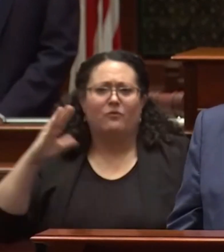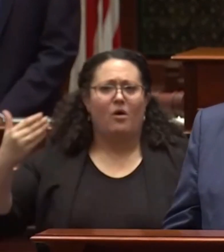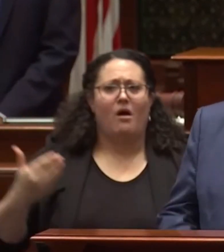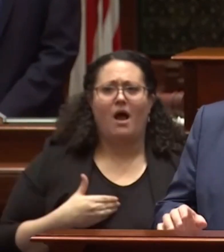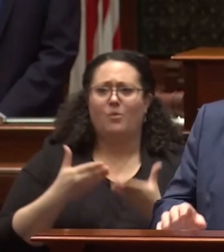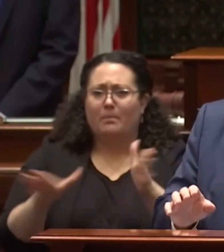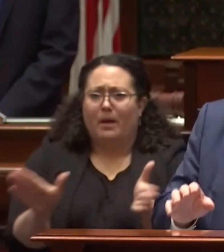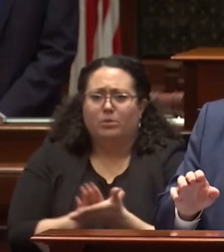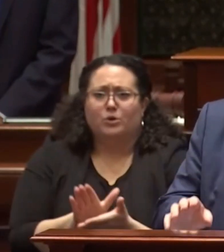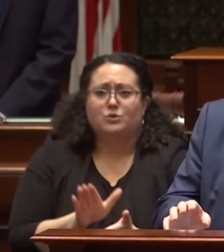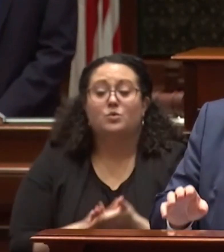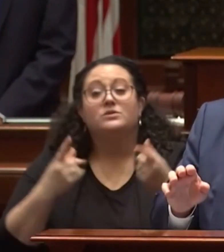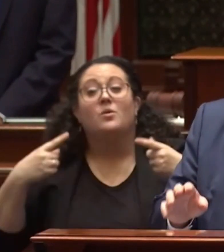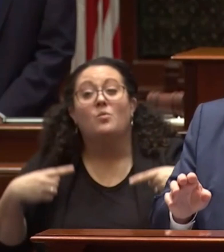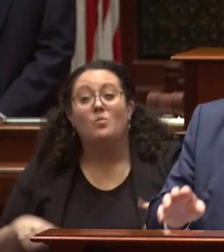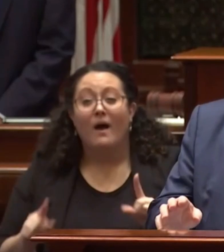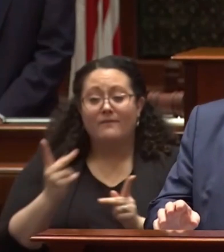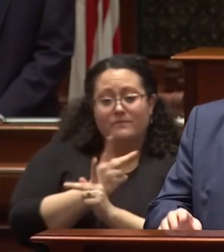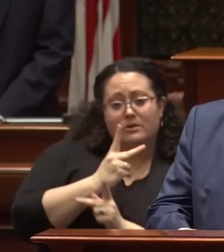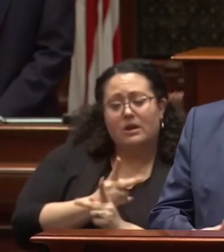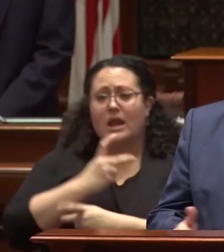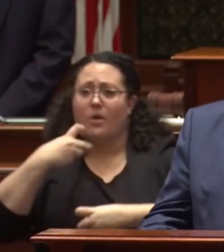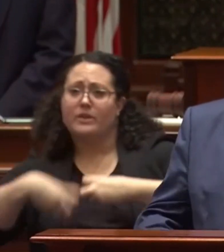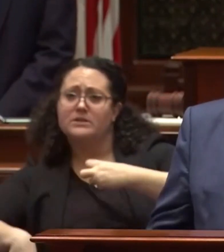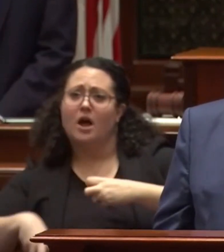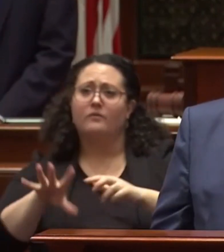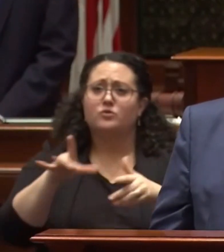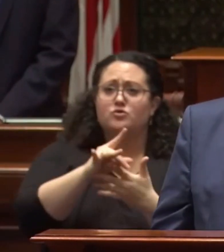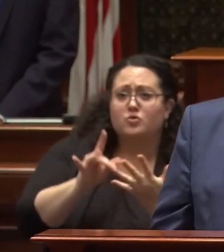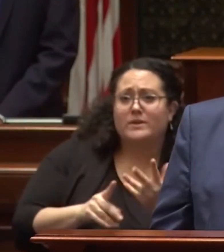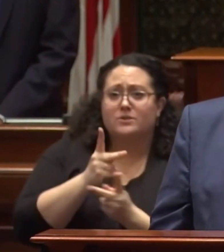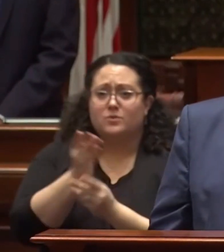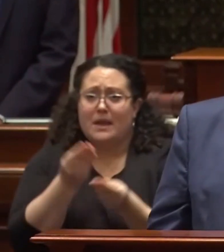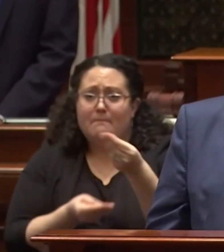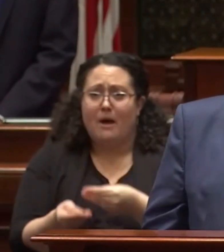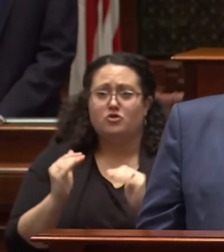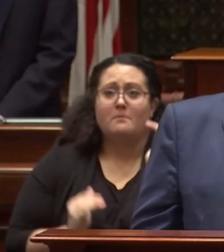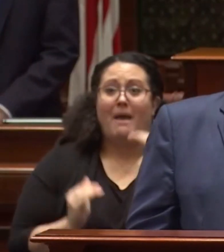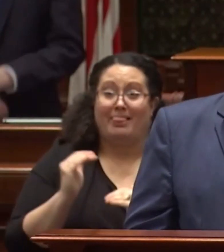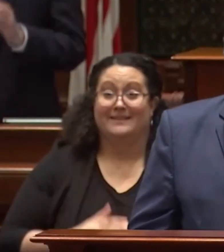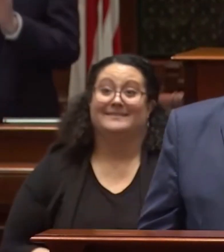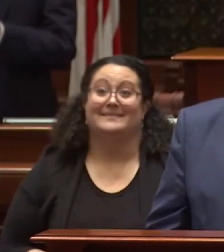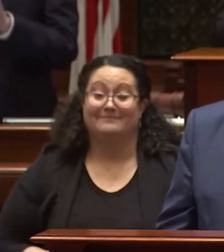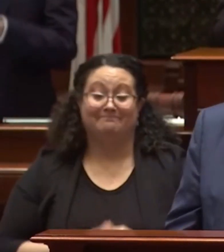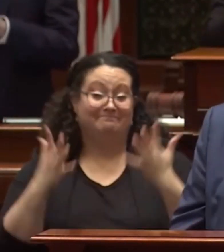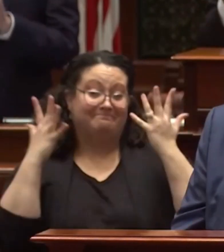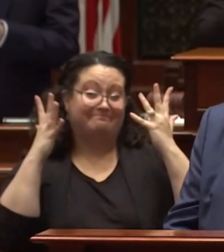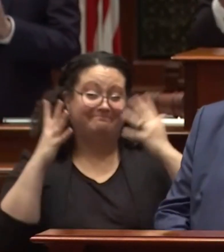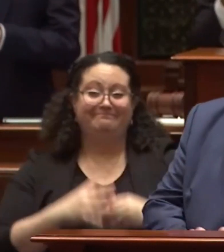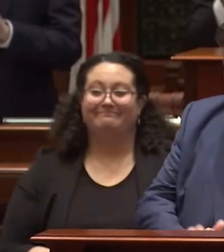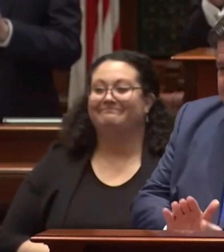public schools, all while weighing the tough choices to keep our budget in balance.